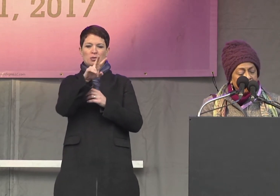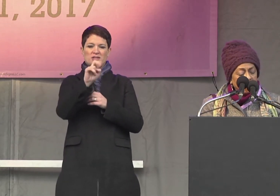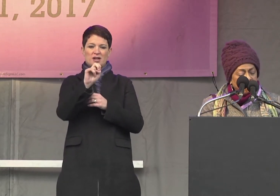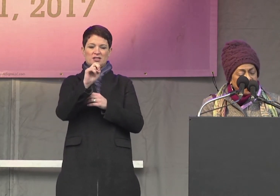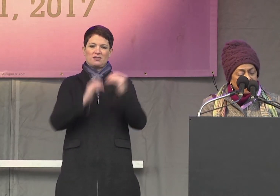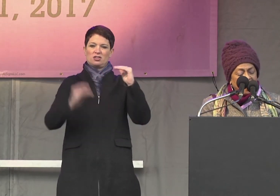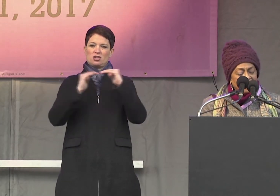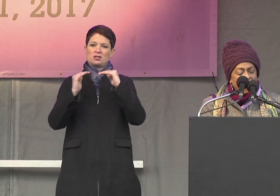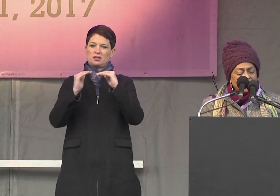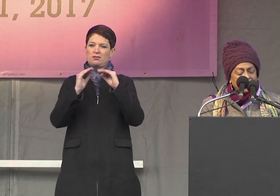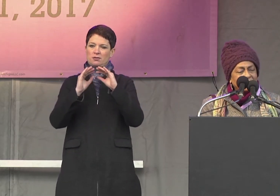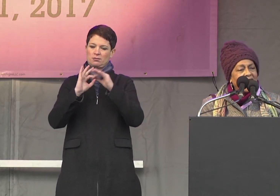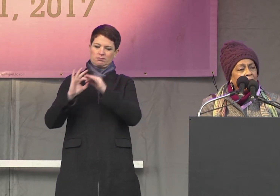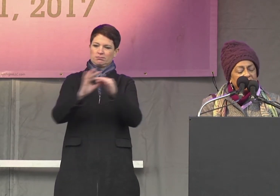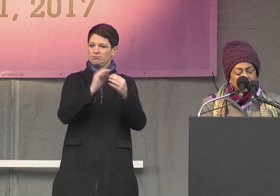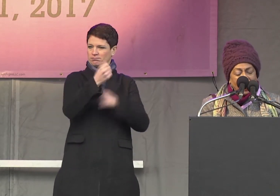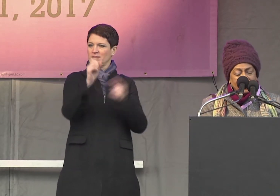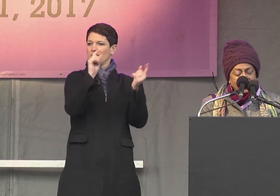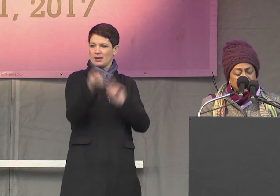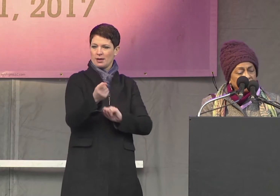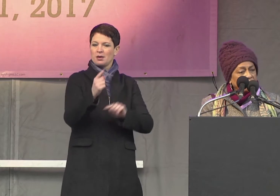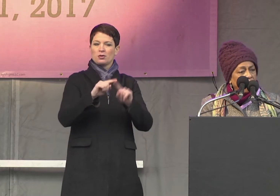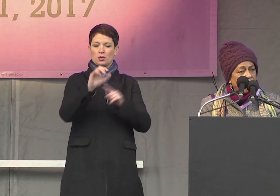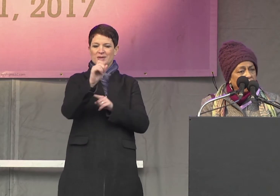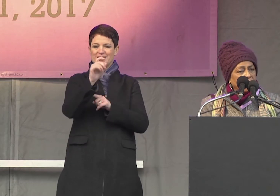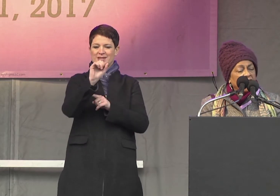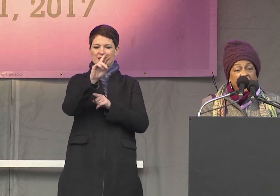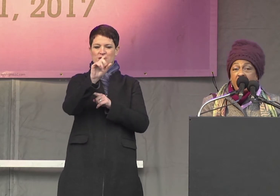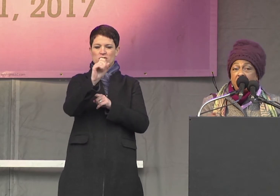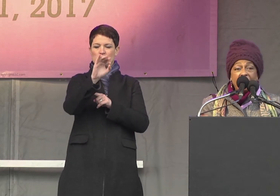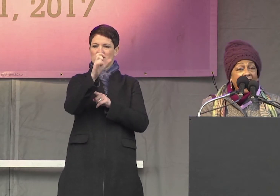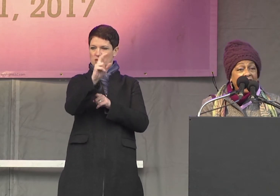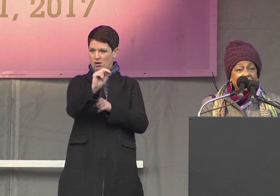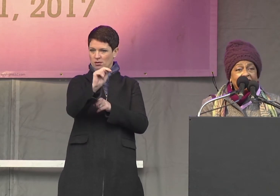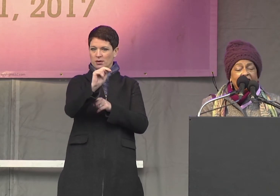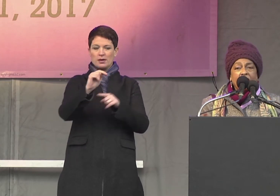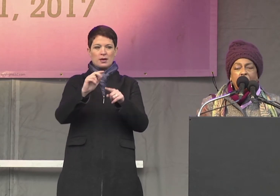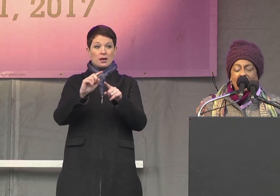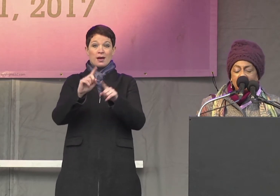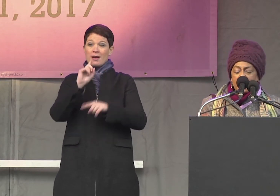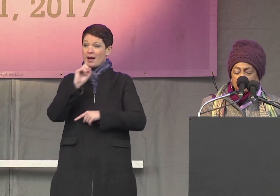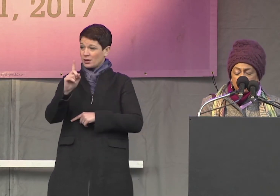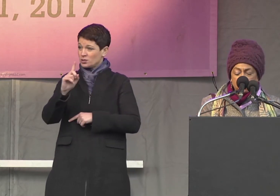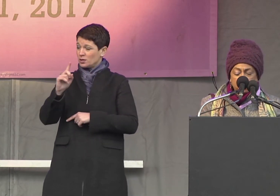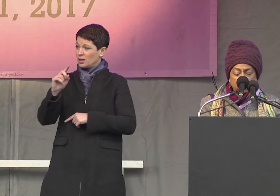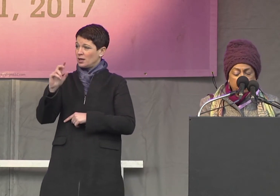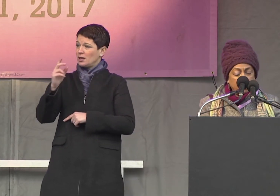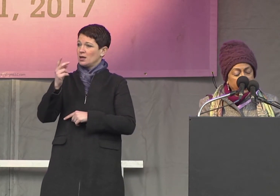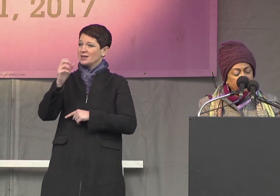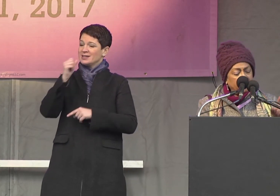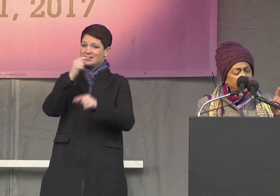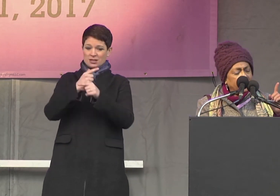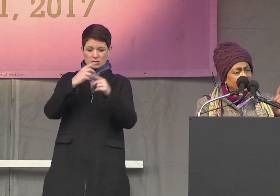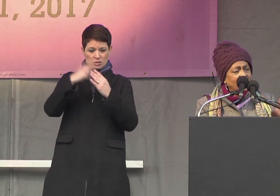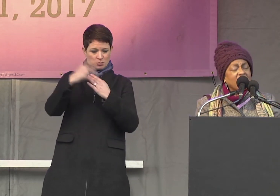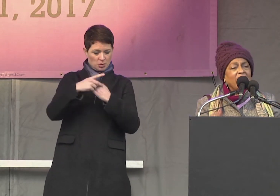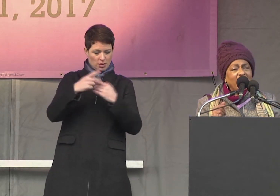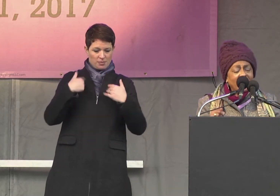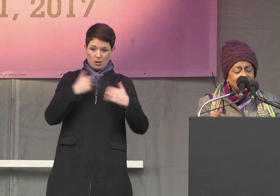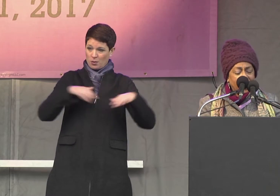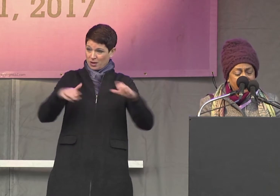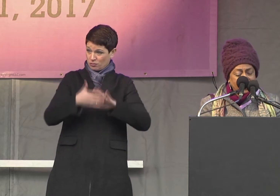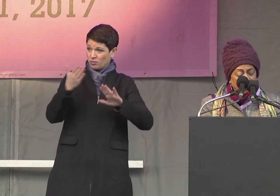justice movement that was established by Sister Song. In fact, the Primetime Sister Circle program that we